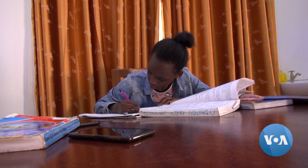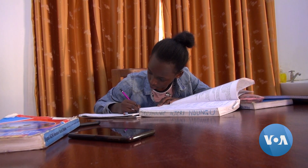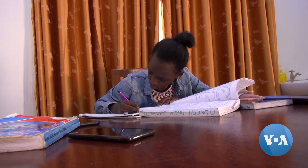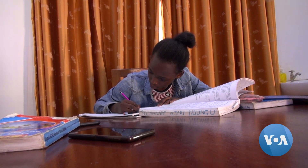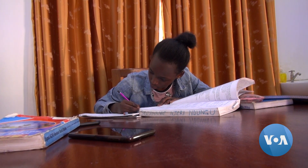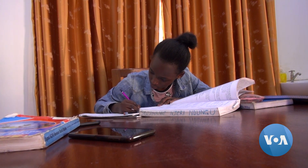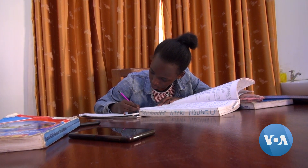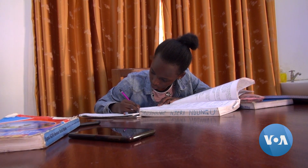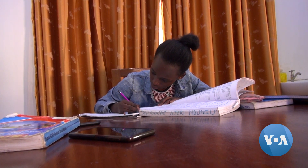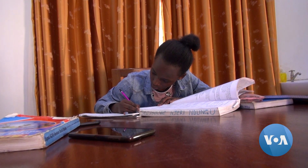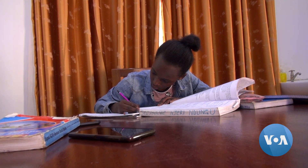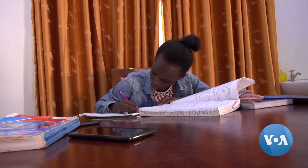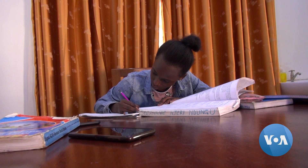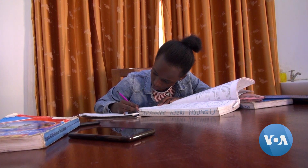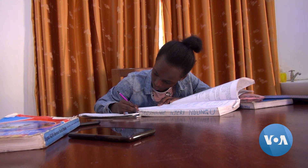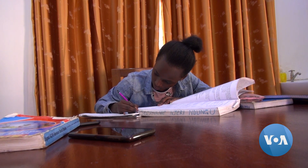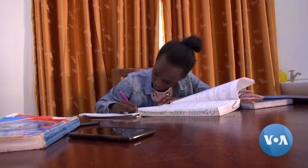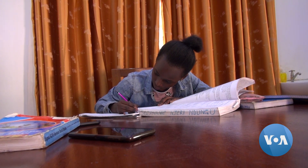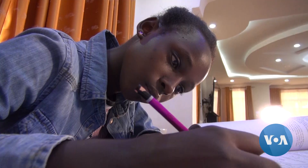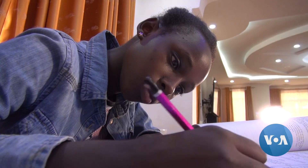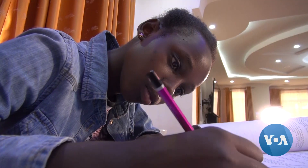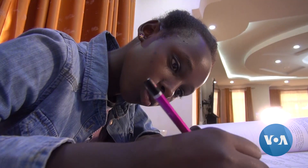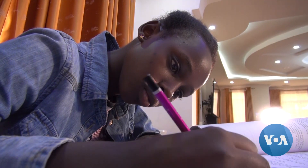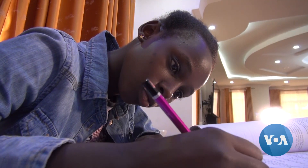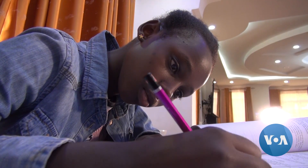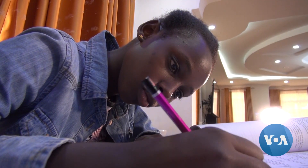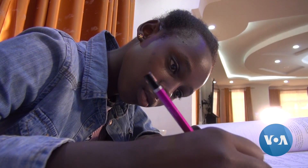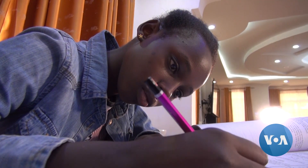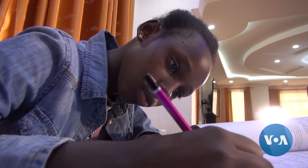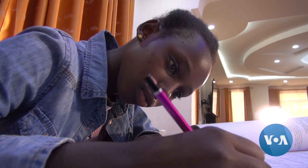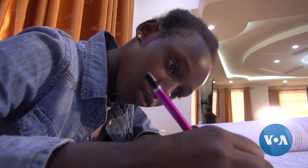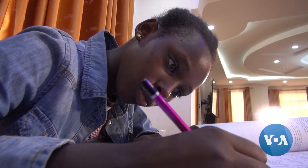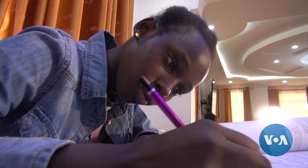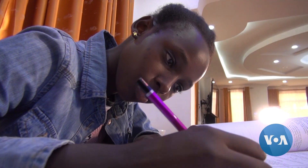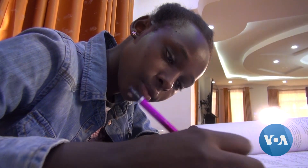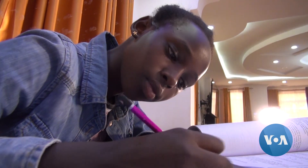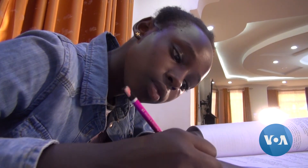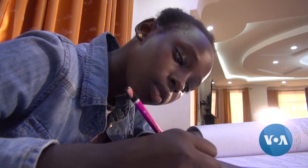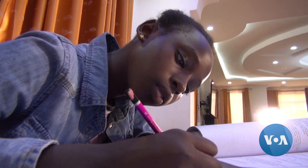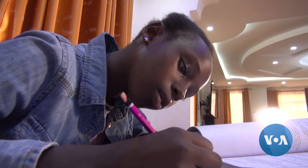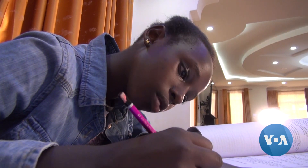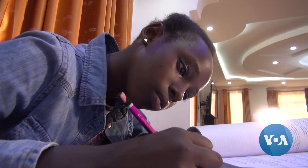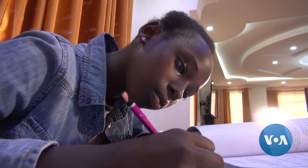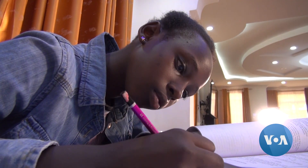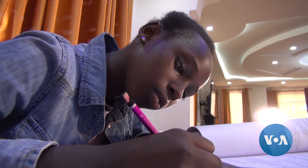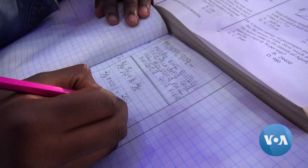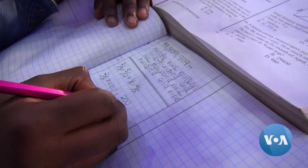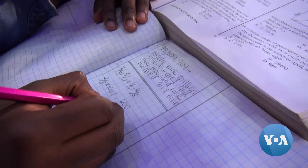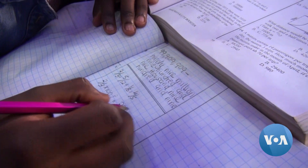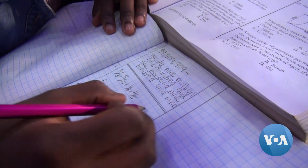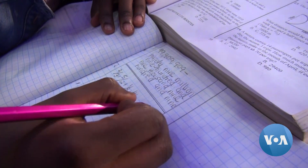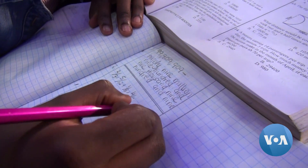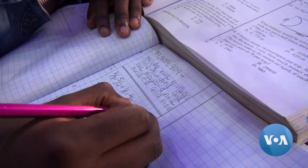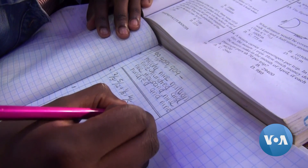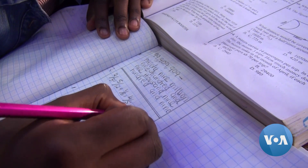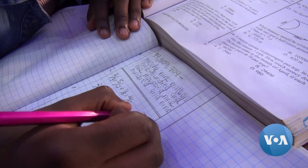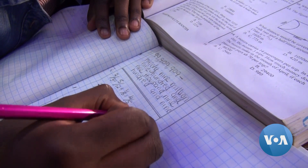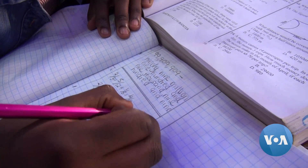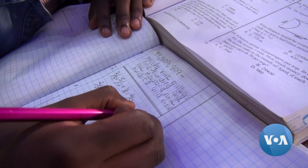For 13-year-old deaf student Stephanie Njeri, remote learning during the COVID-19 pandemic could have been quite difficult.